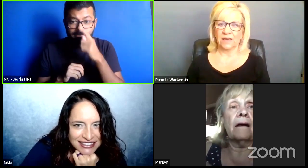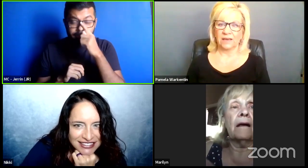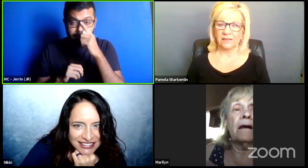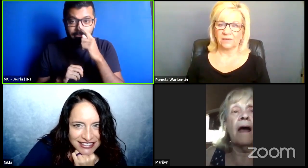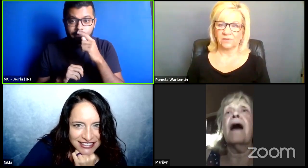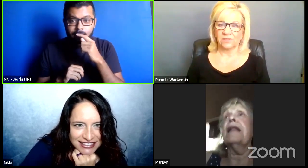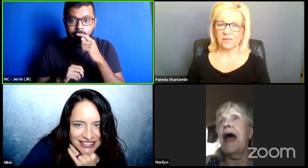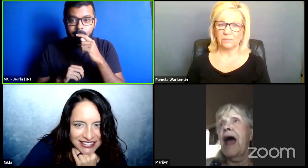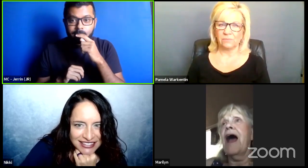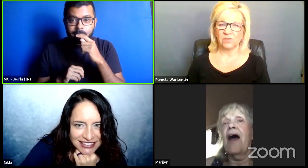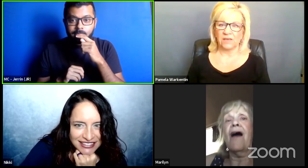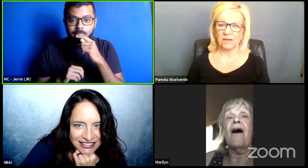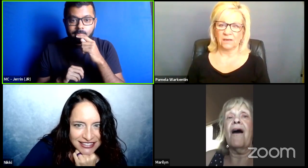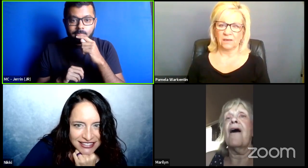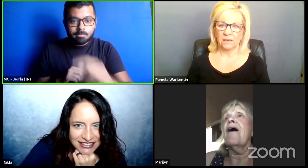Okay, there seems to be